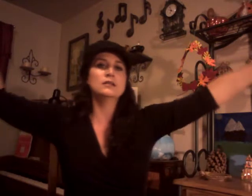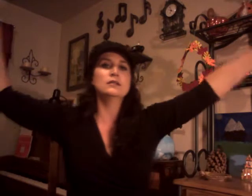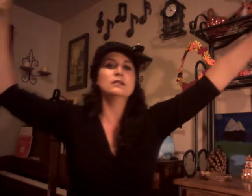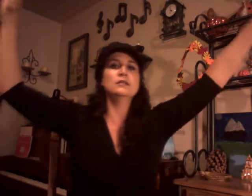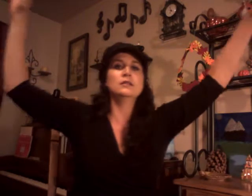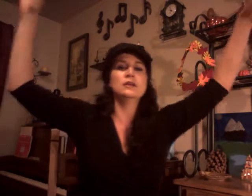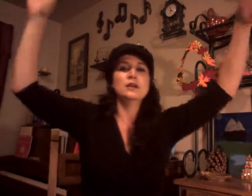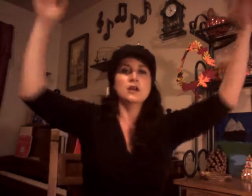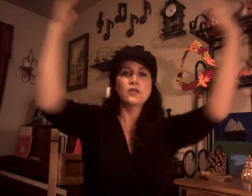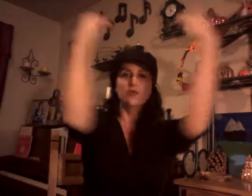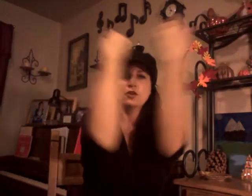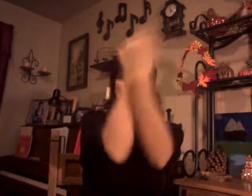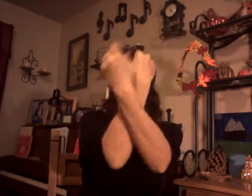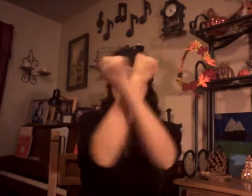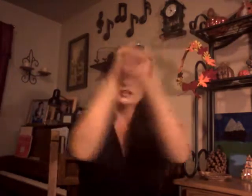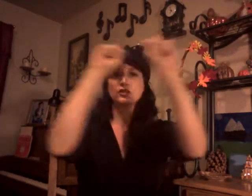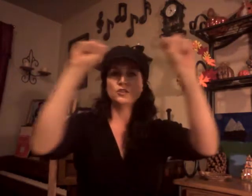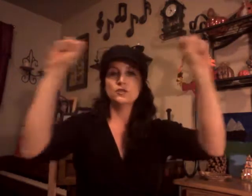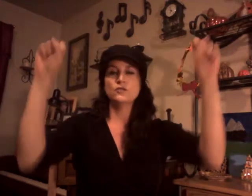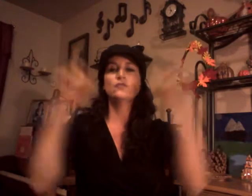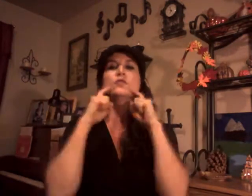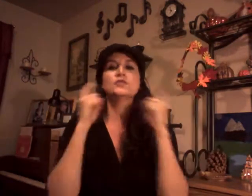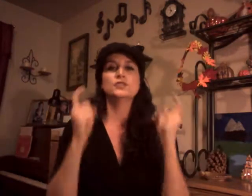Emmanuel, the rescue for